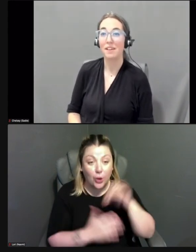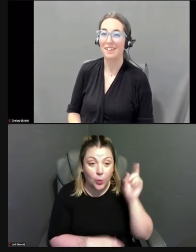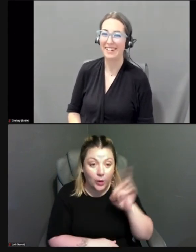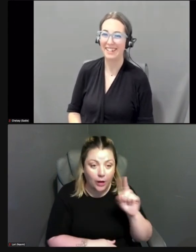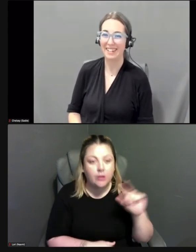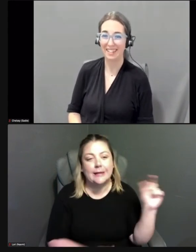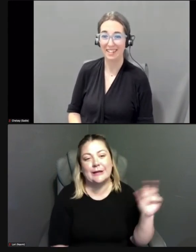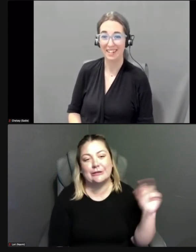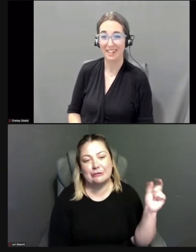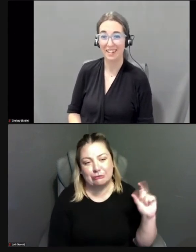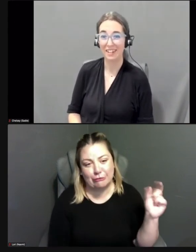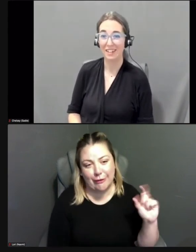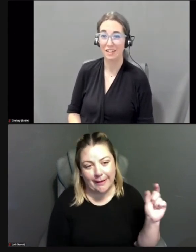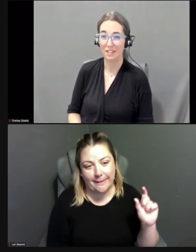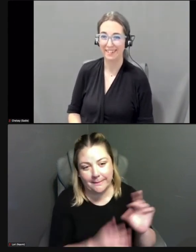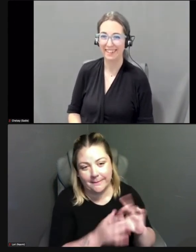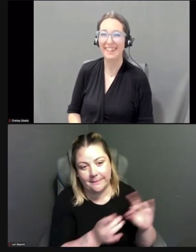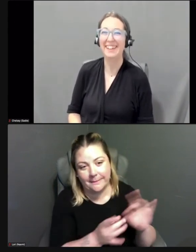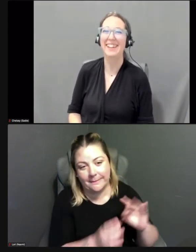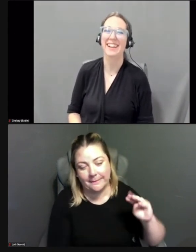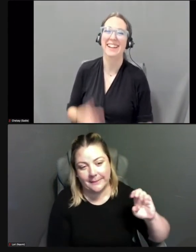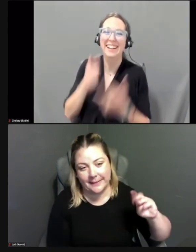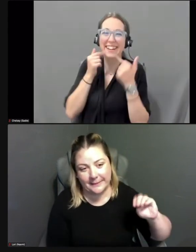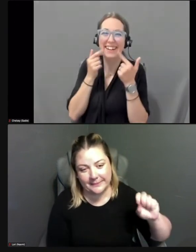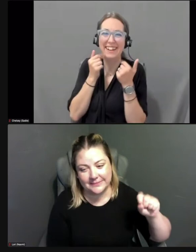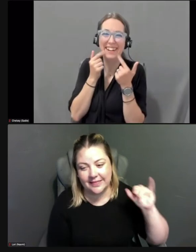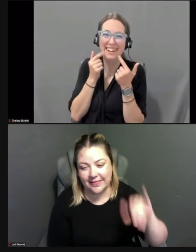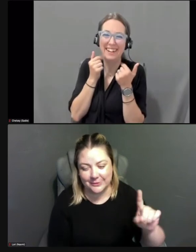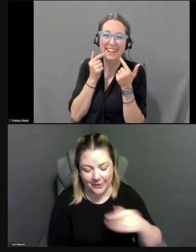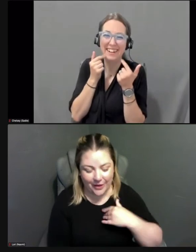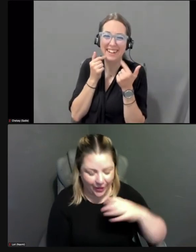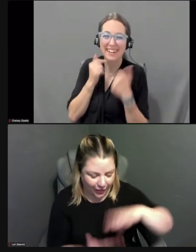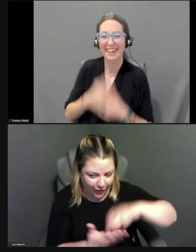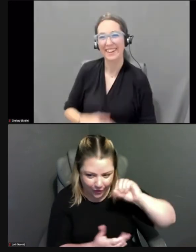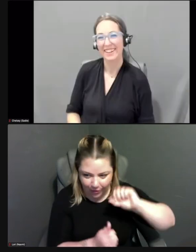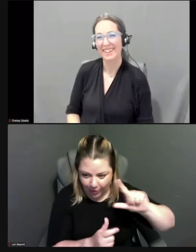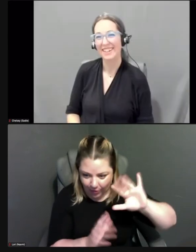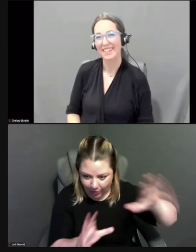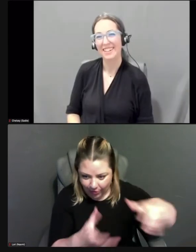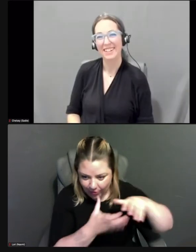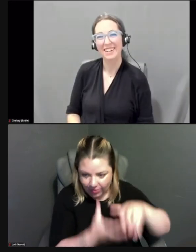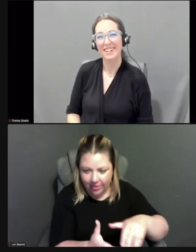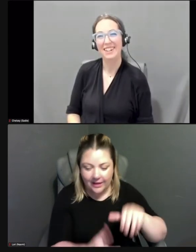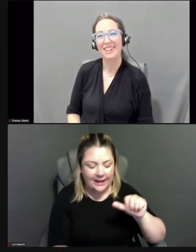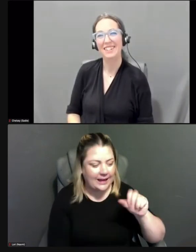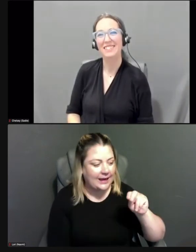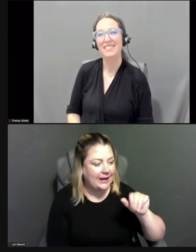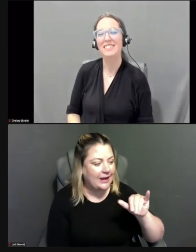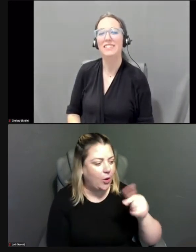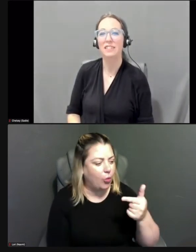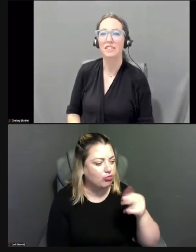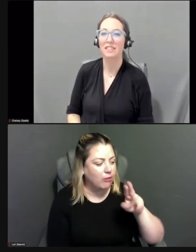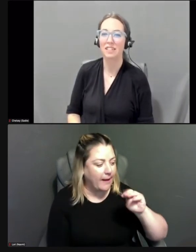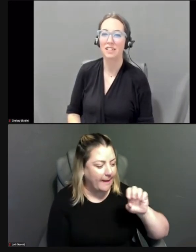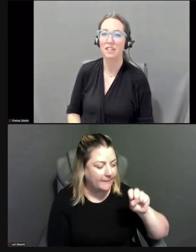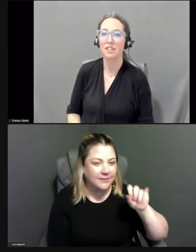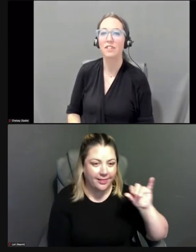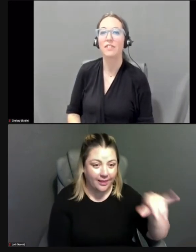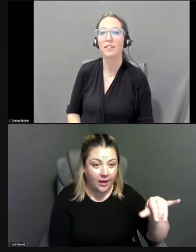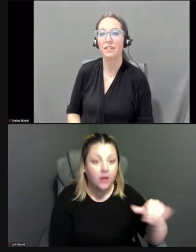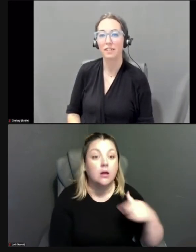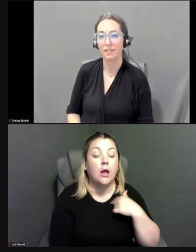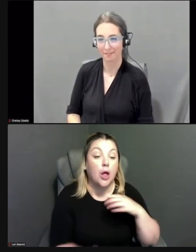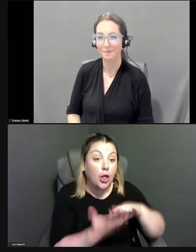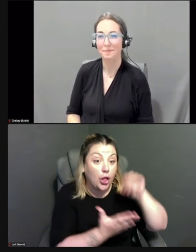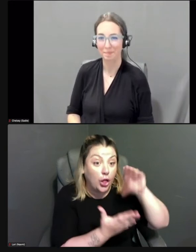learn all things Enneagram. But the more I learn about it, the more I really, really heavily